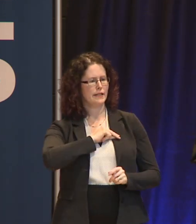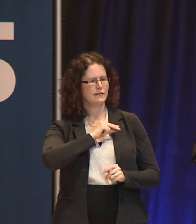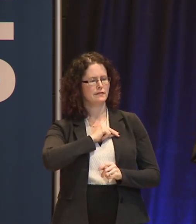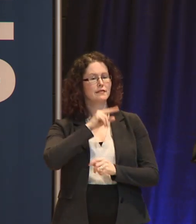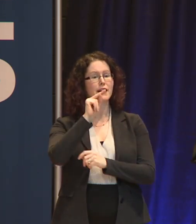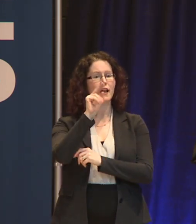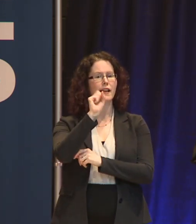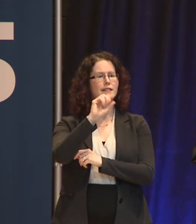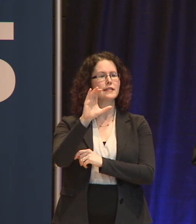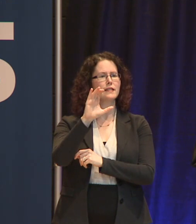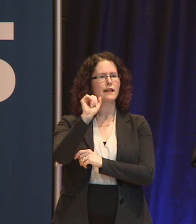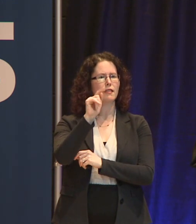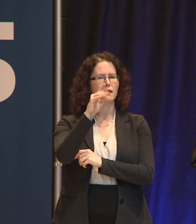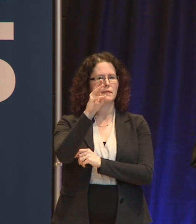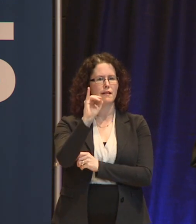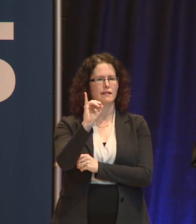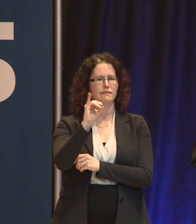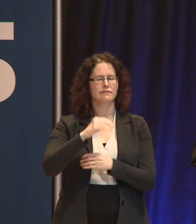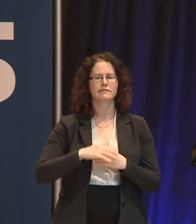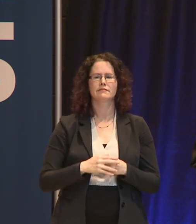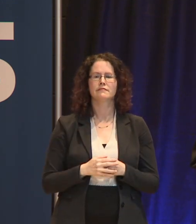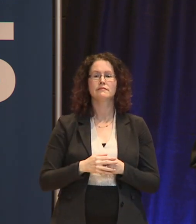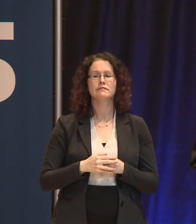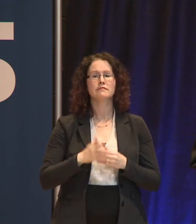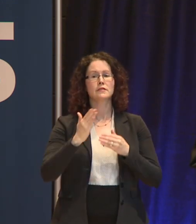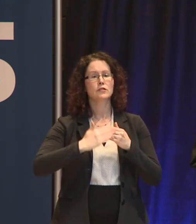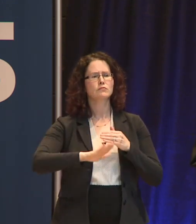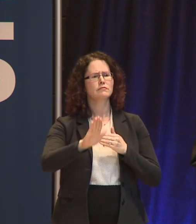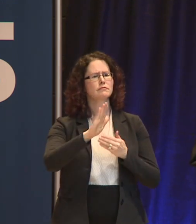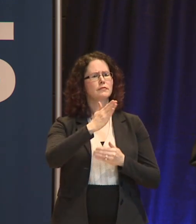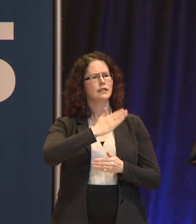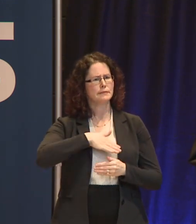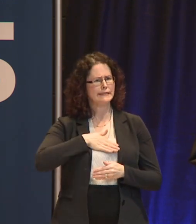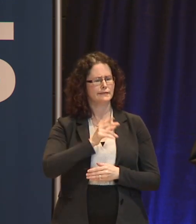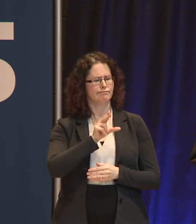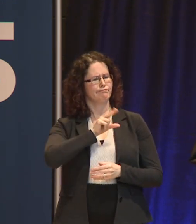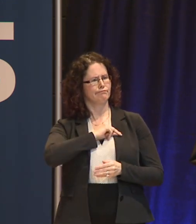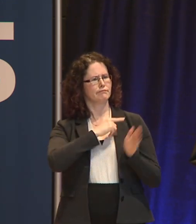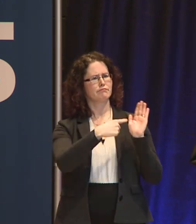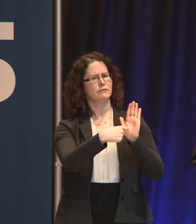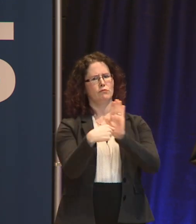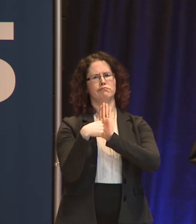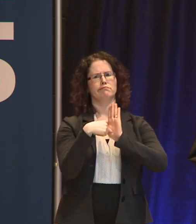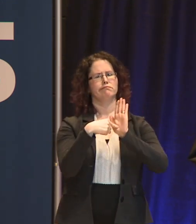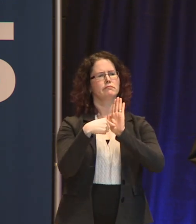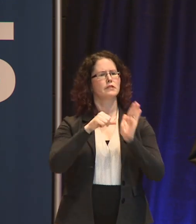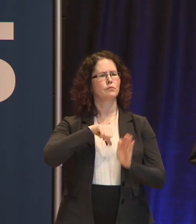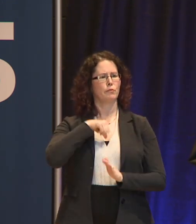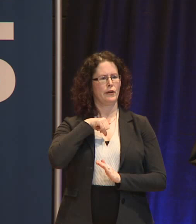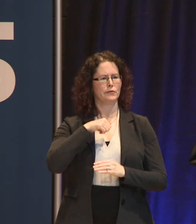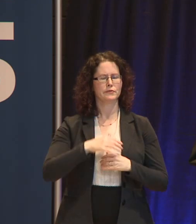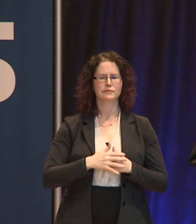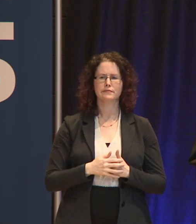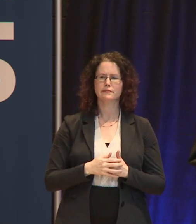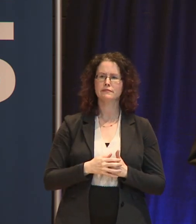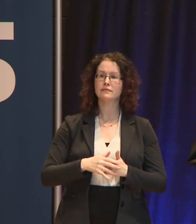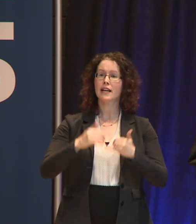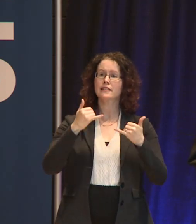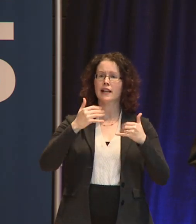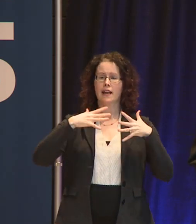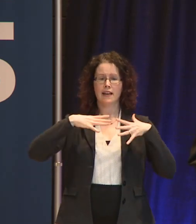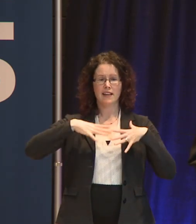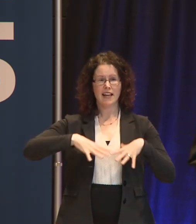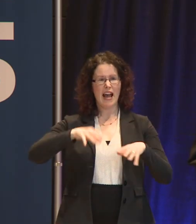We hope that from this moment forward, you will wear it proudly. Because today, when you shed your gown,